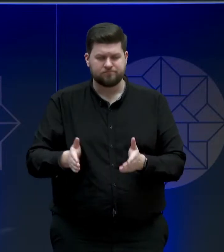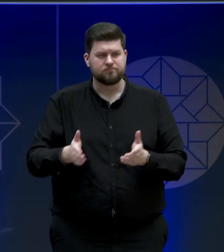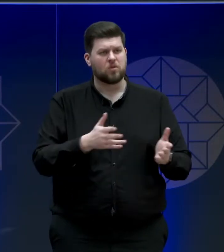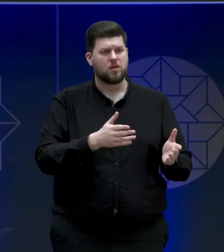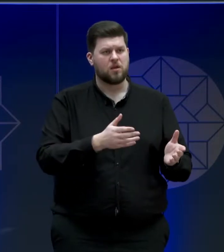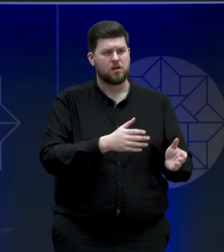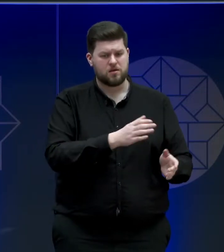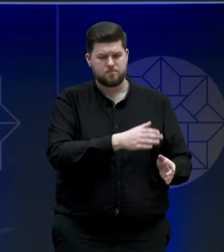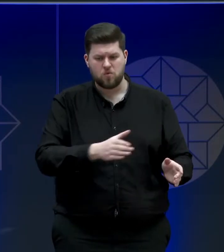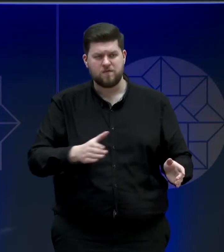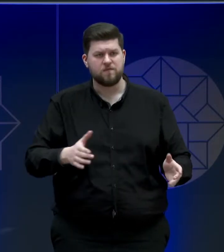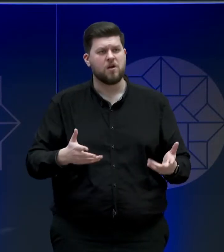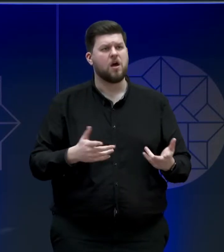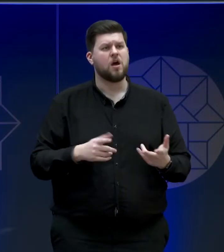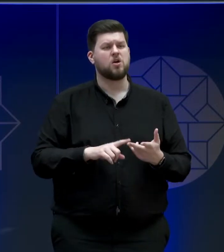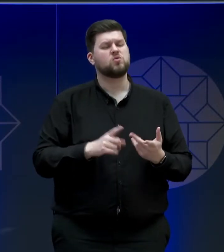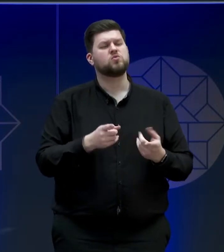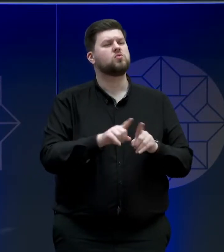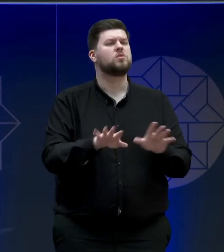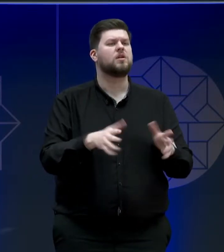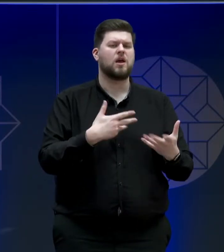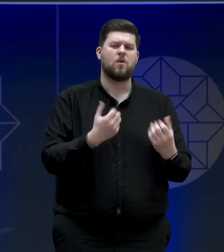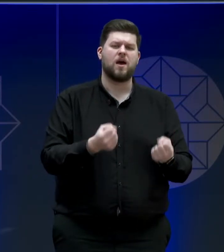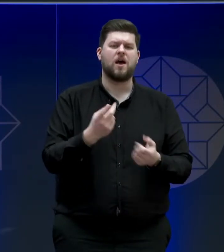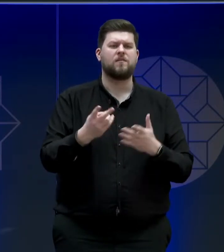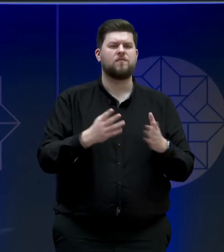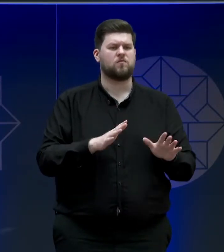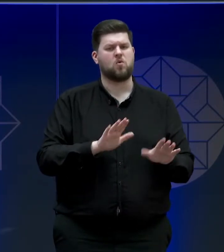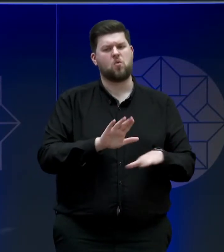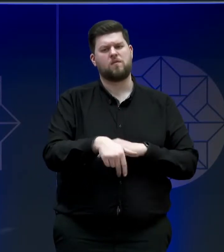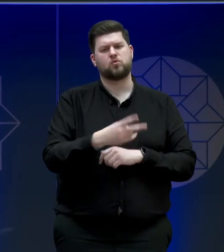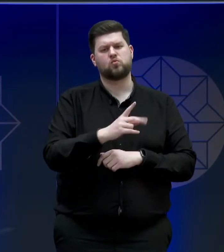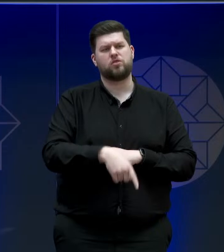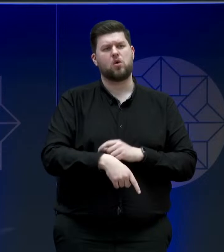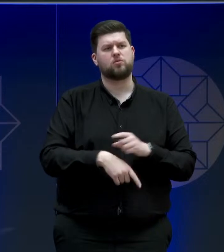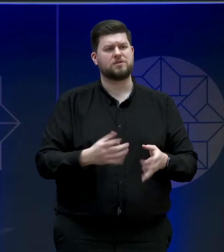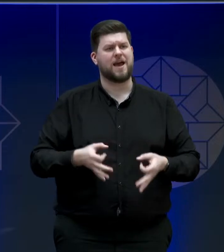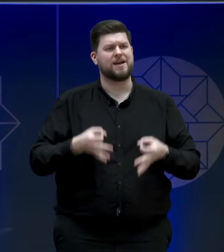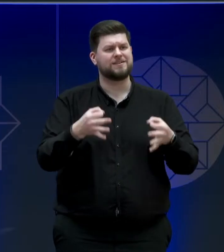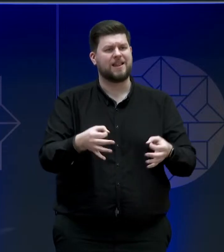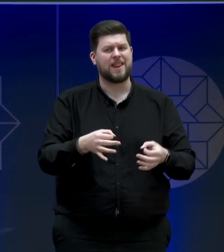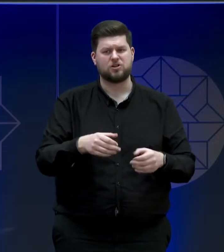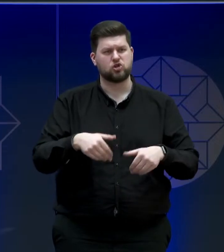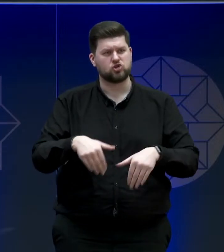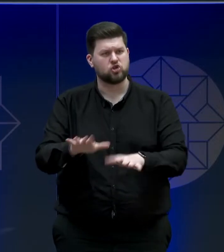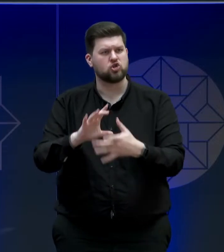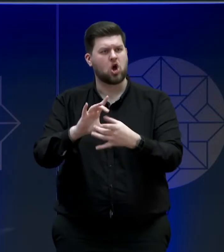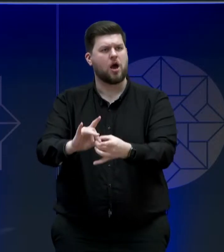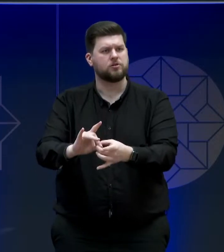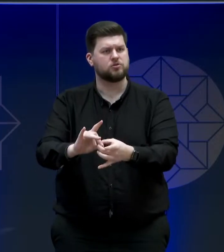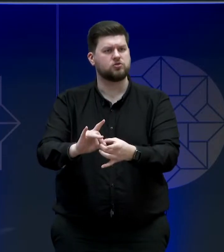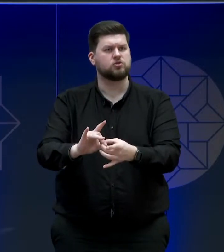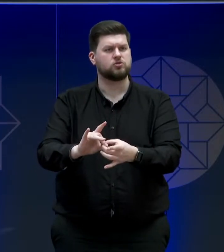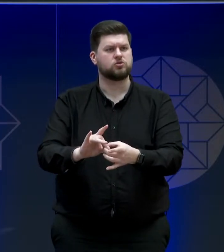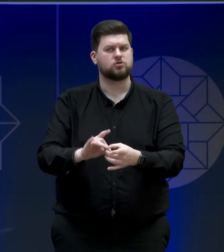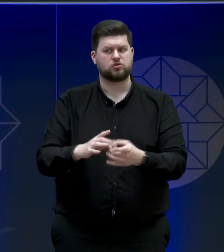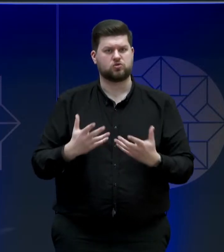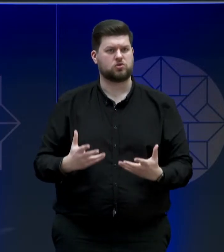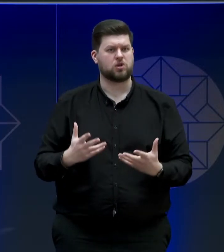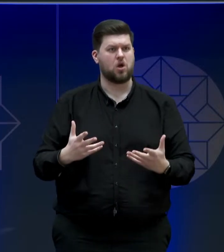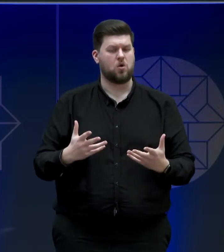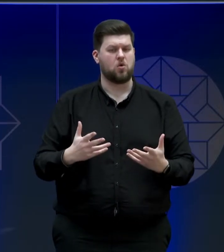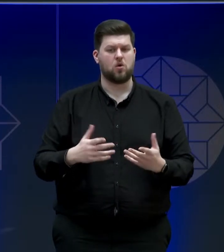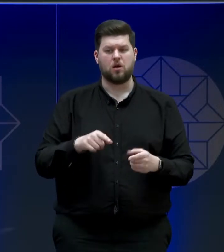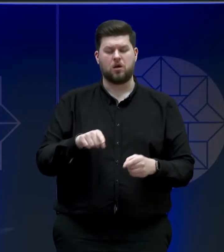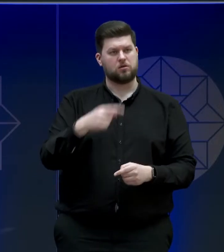we've got the order of 2,000 delayed discharges in our hospitals. That is, if there was ever a signal of what